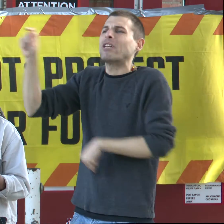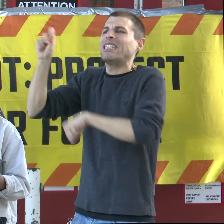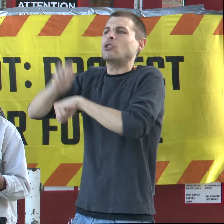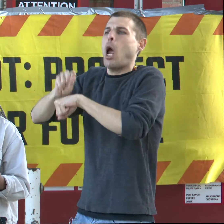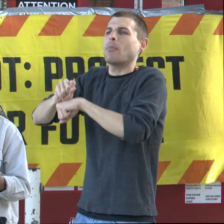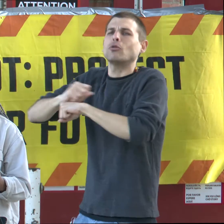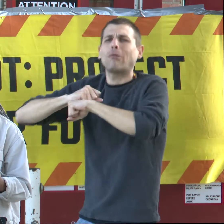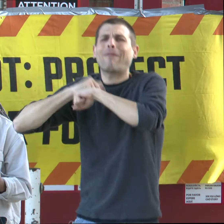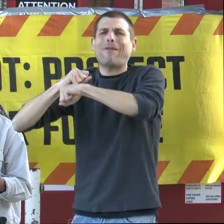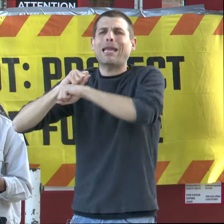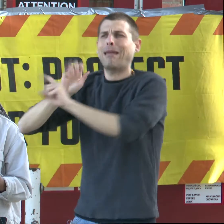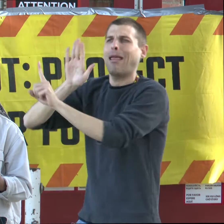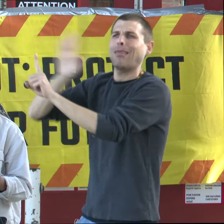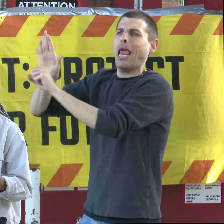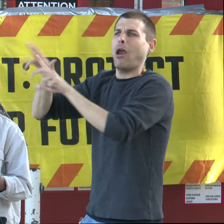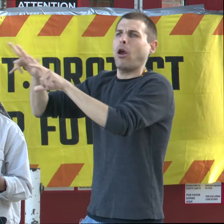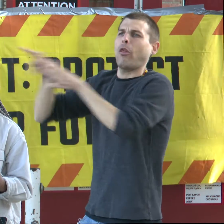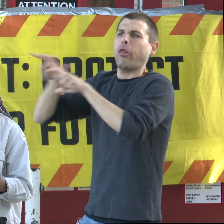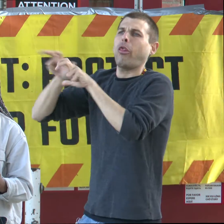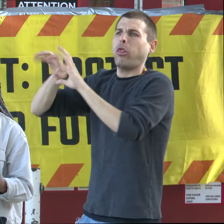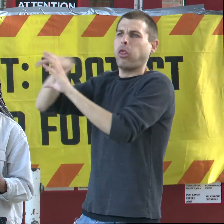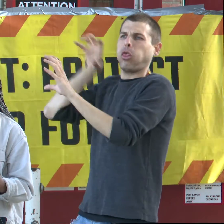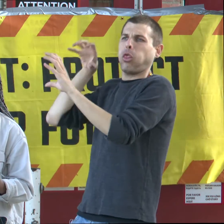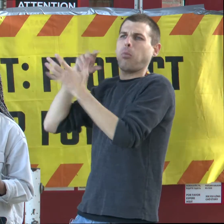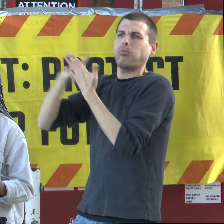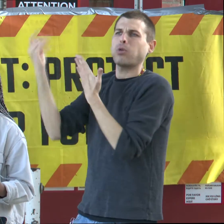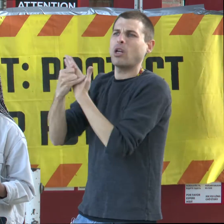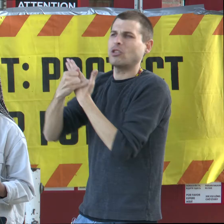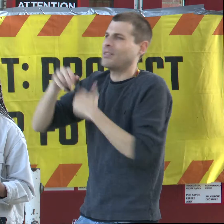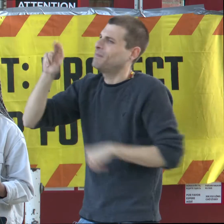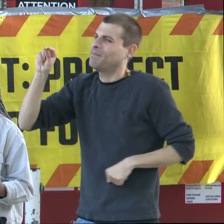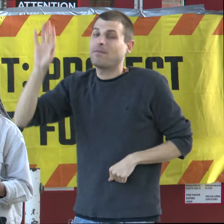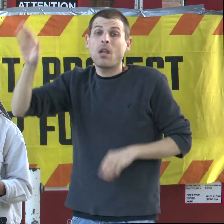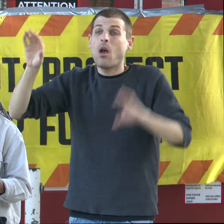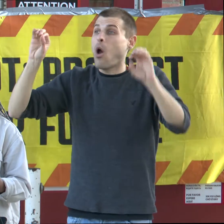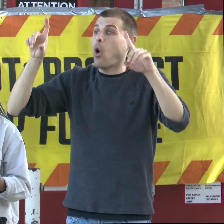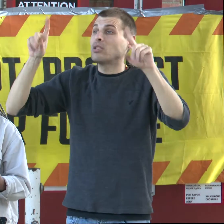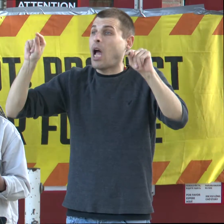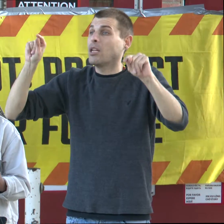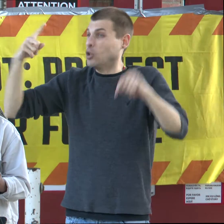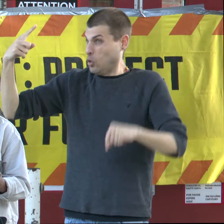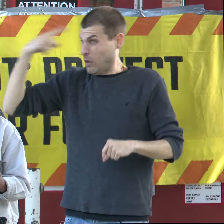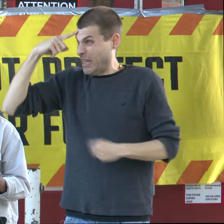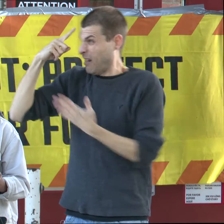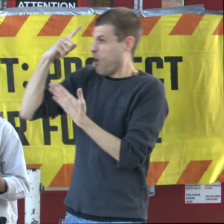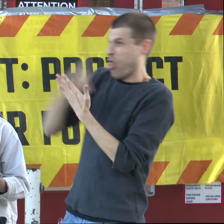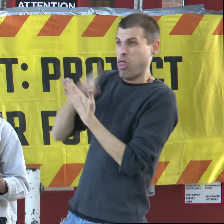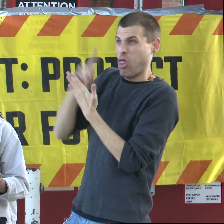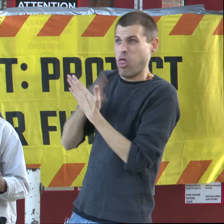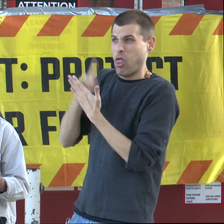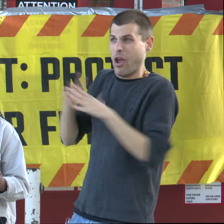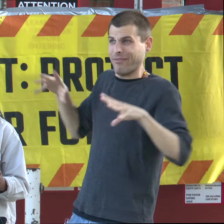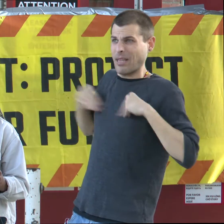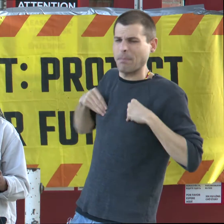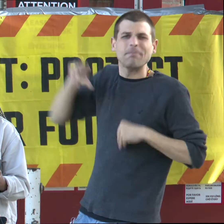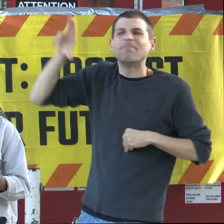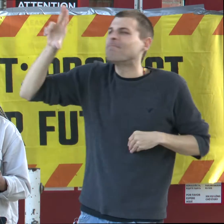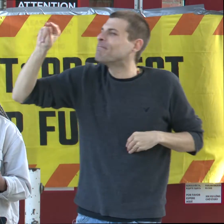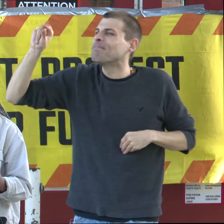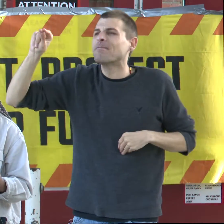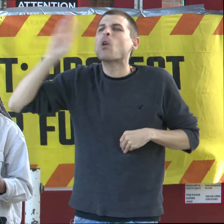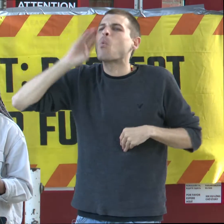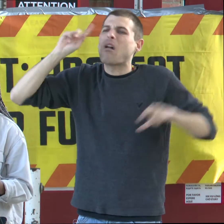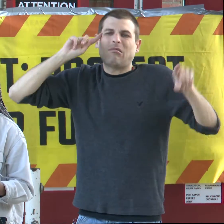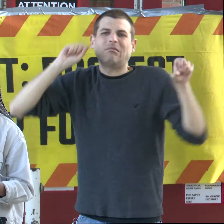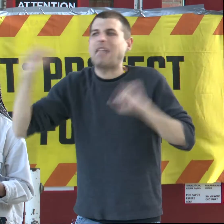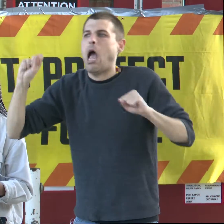expansions that make our air more polluted. ODOT, this community will not remain silent, especially when innocent lives are at stake, nor